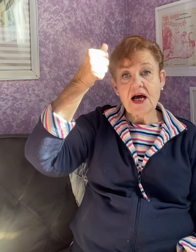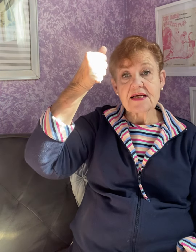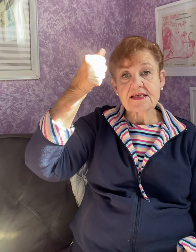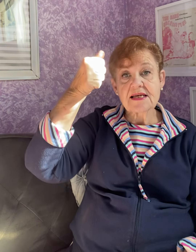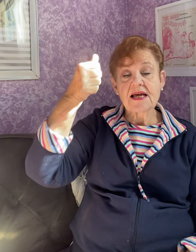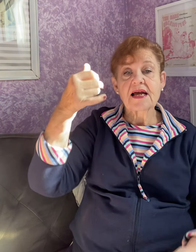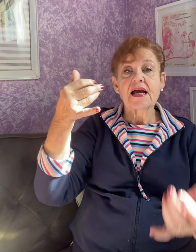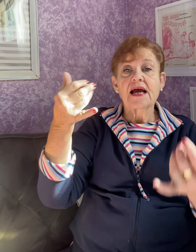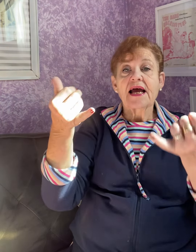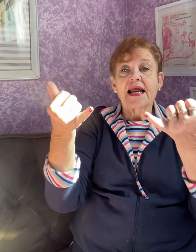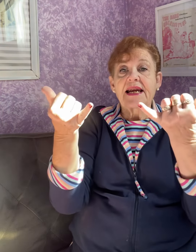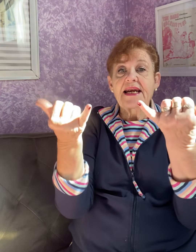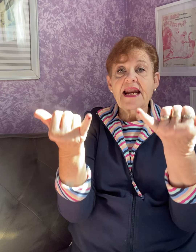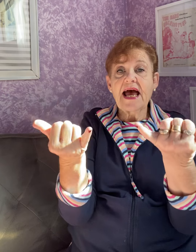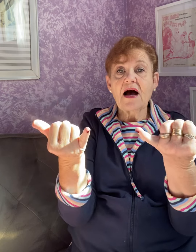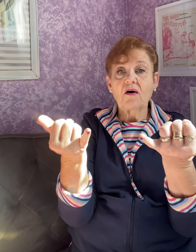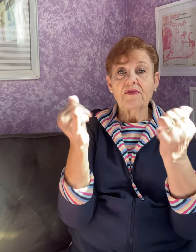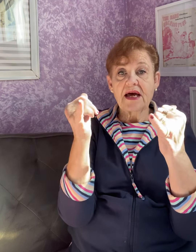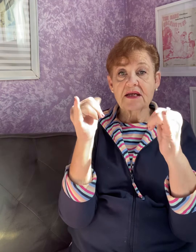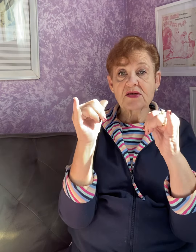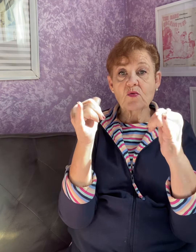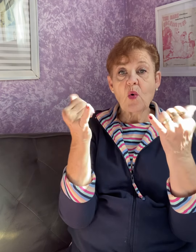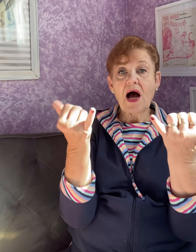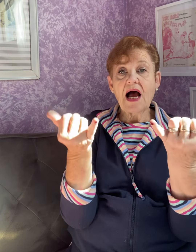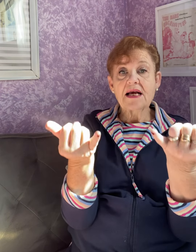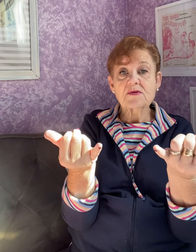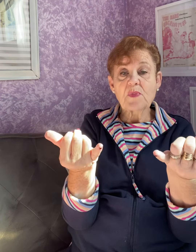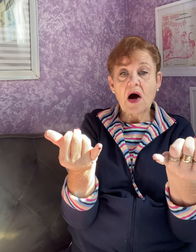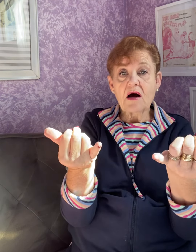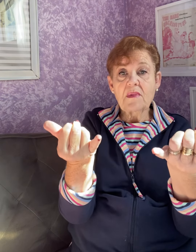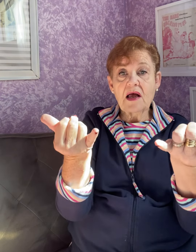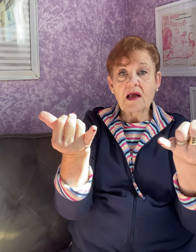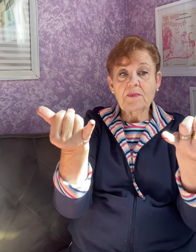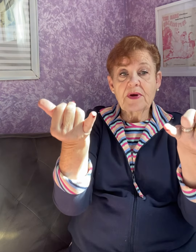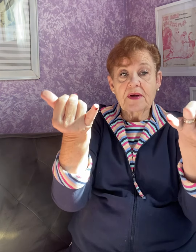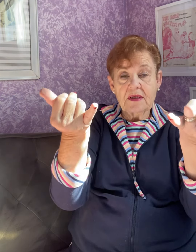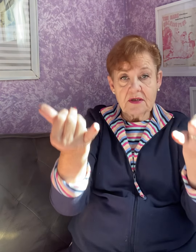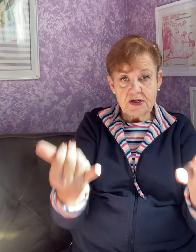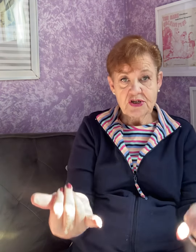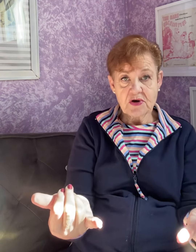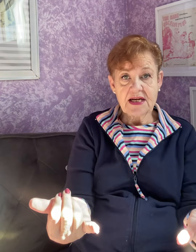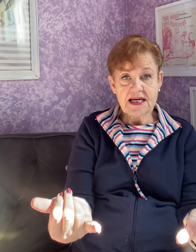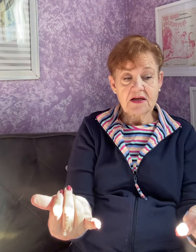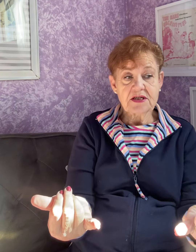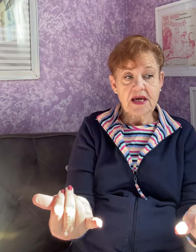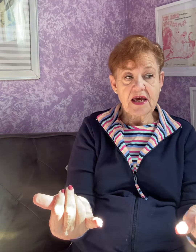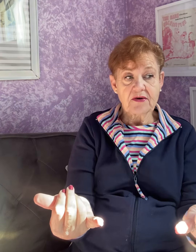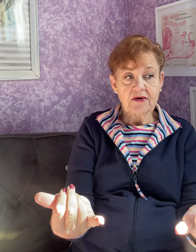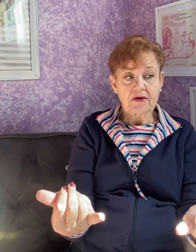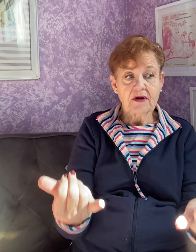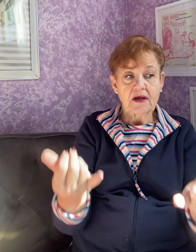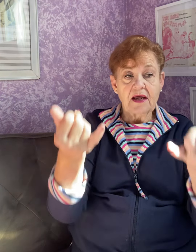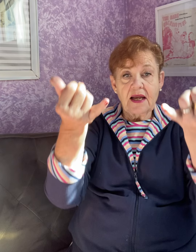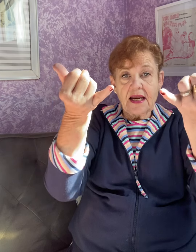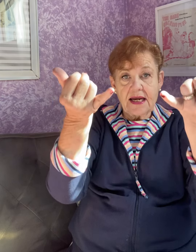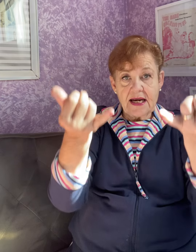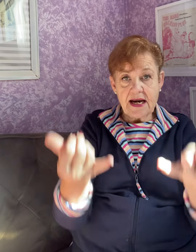Because. Now. That is the Y's. Palm up. Straight down together.